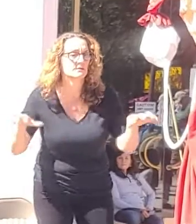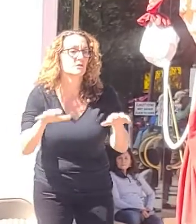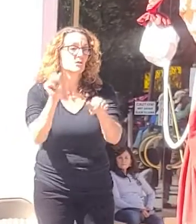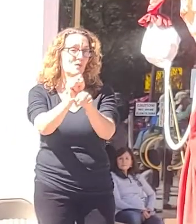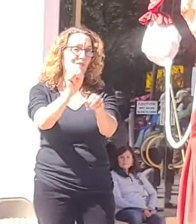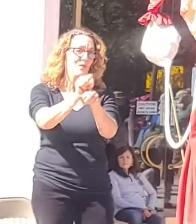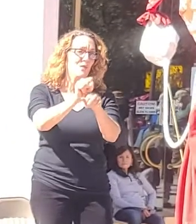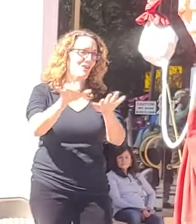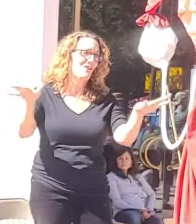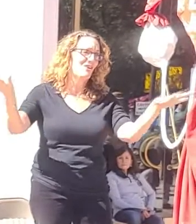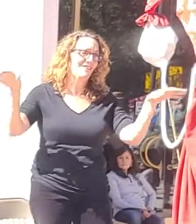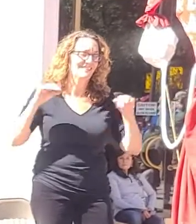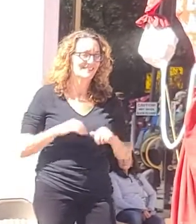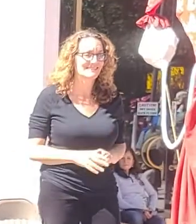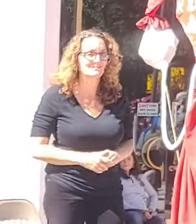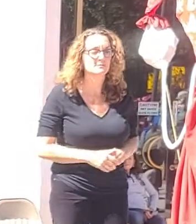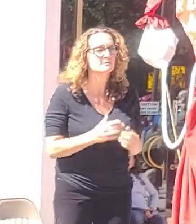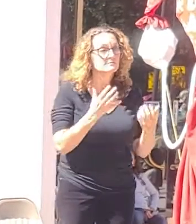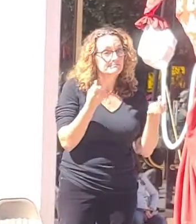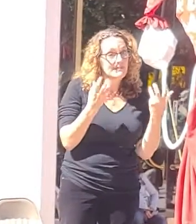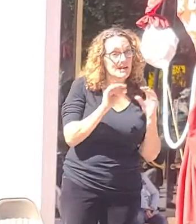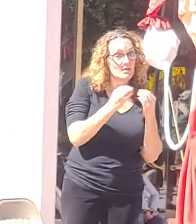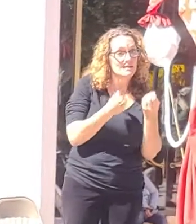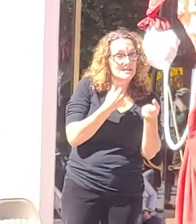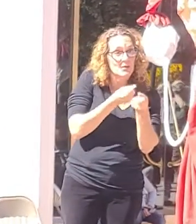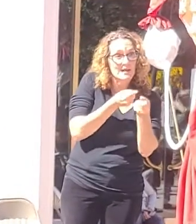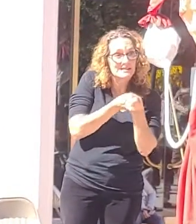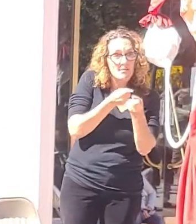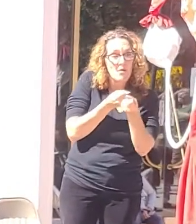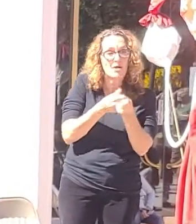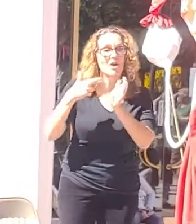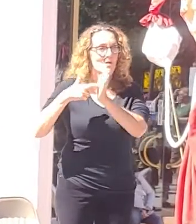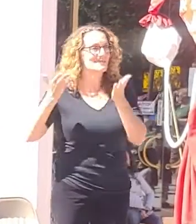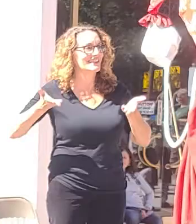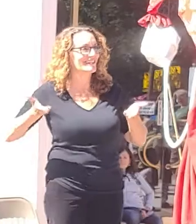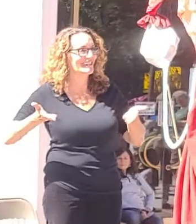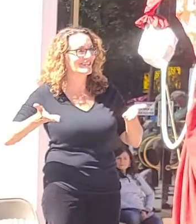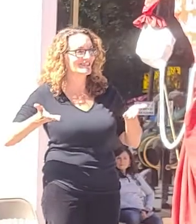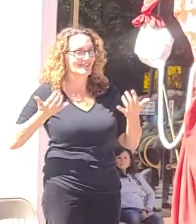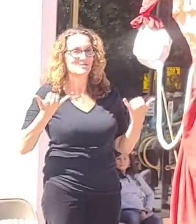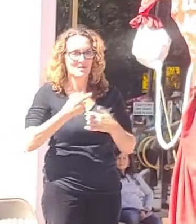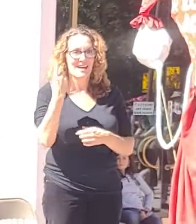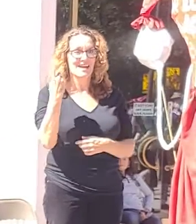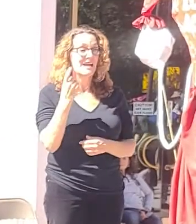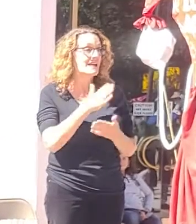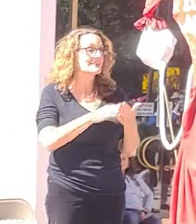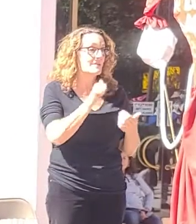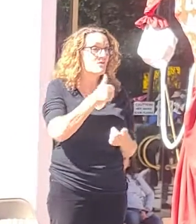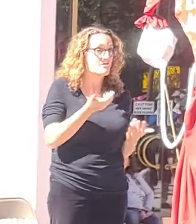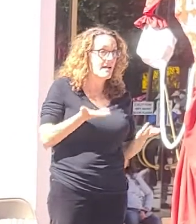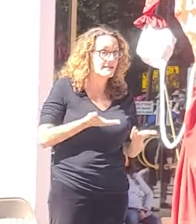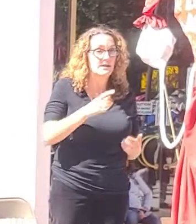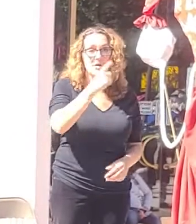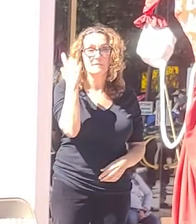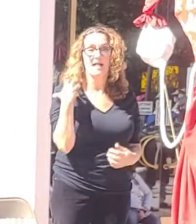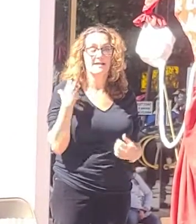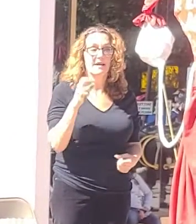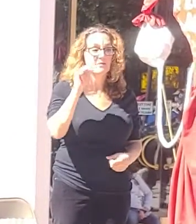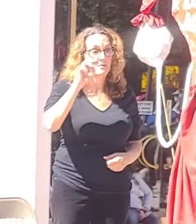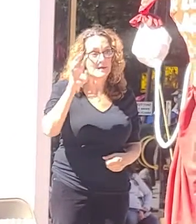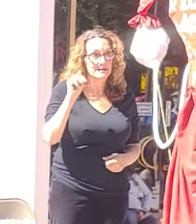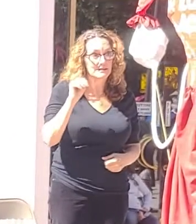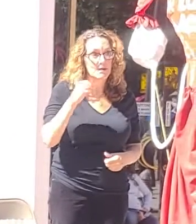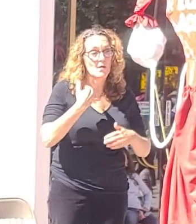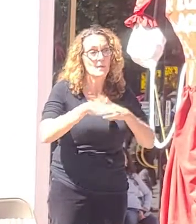work. A lot of the groups that we support that are represented here today, those that aren't are Black Health New Mexico and their